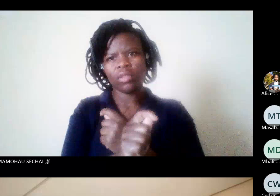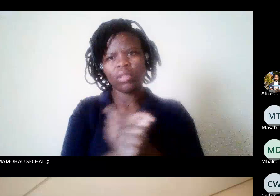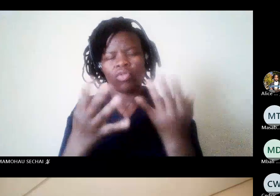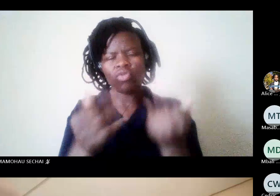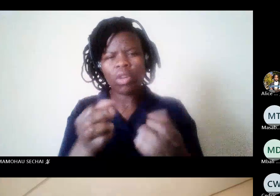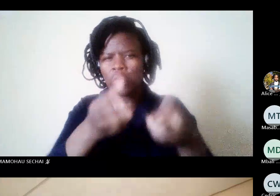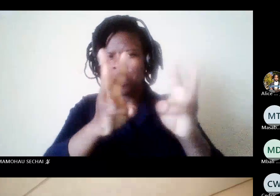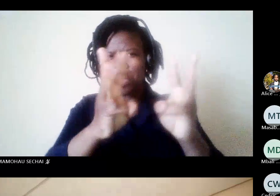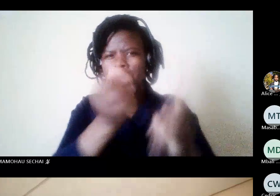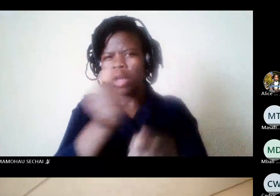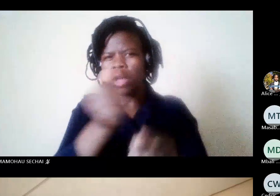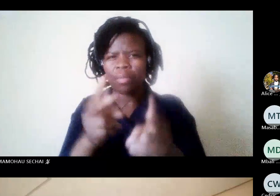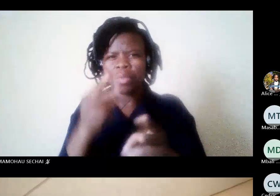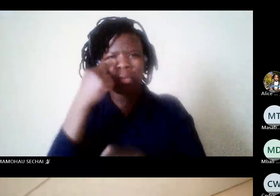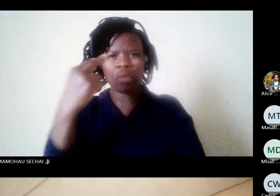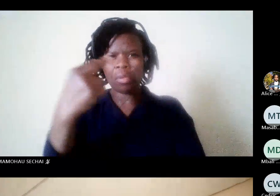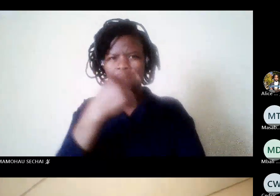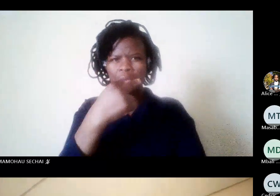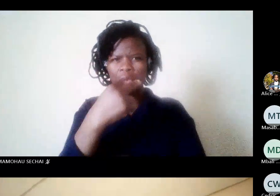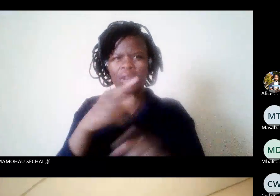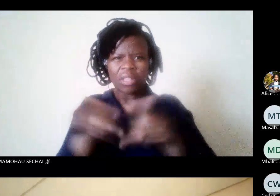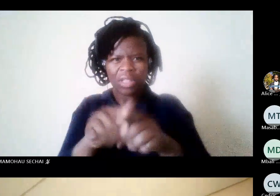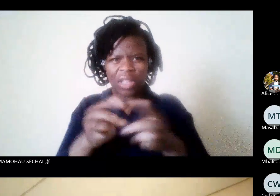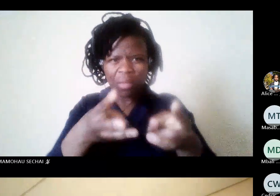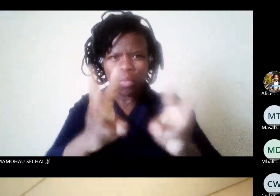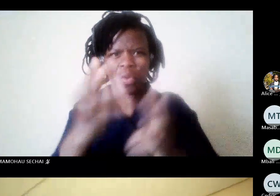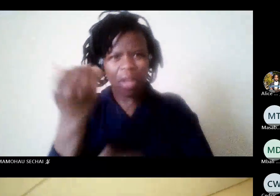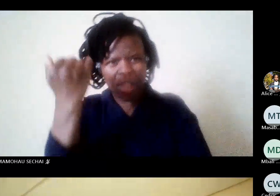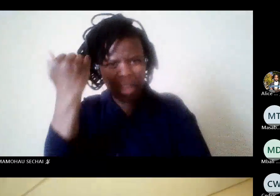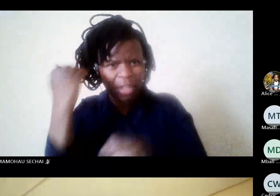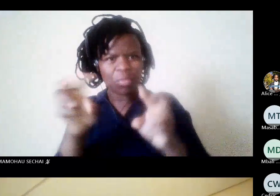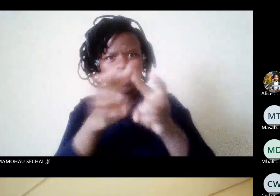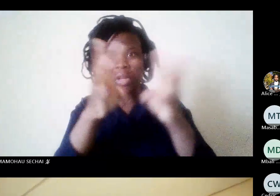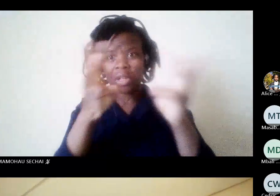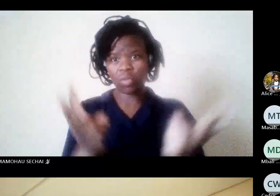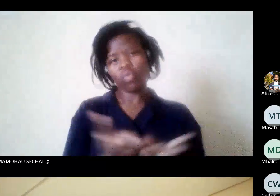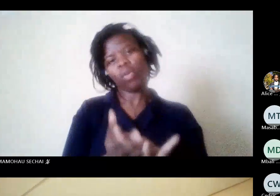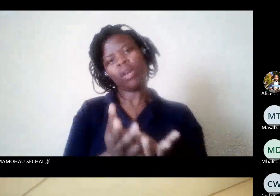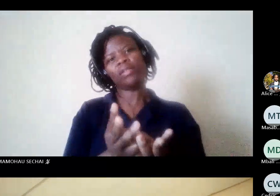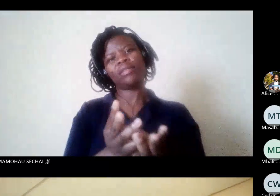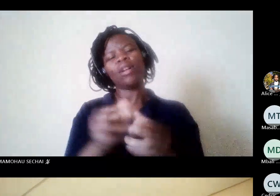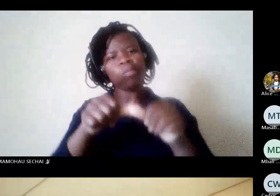him and the way he experiences the world. Right. Let me stop at that. Masabata, go ahead.